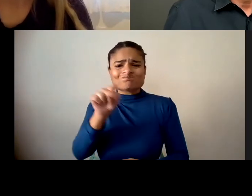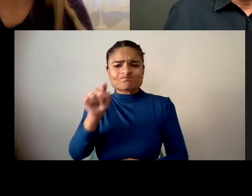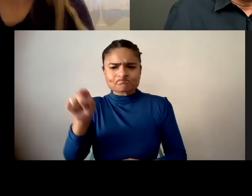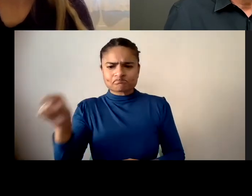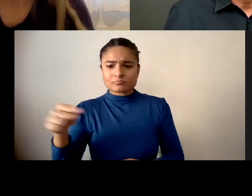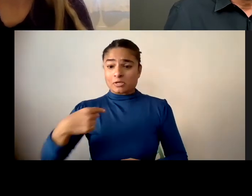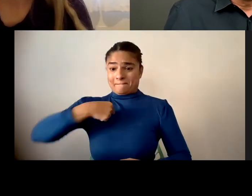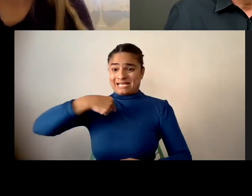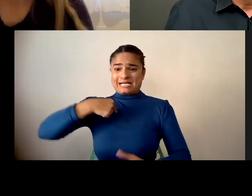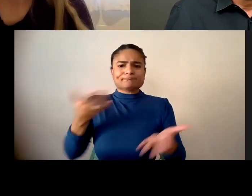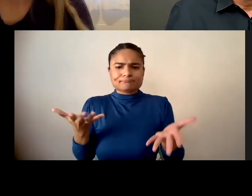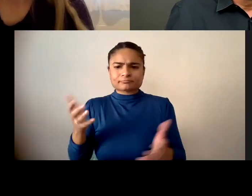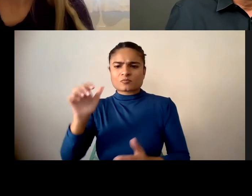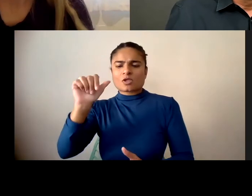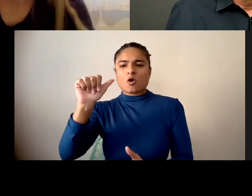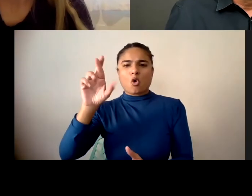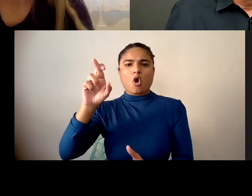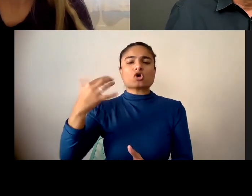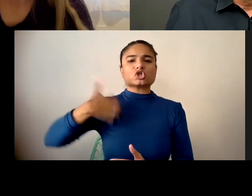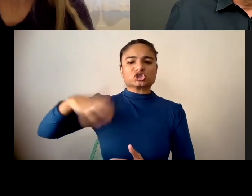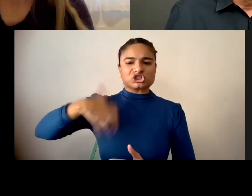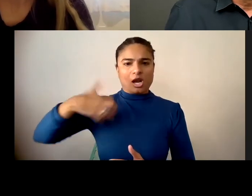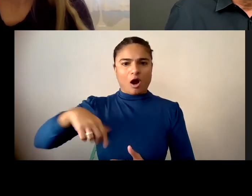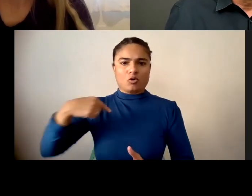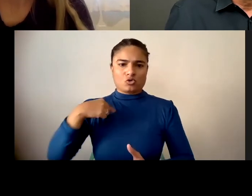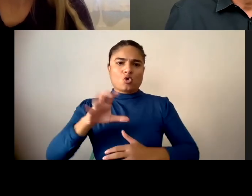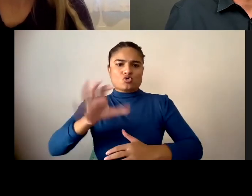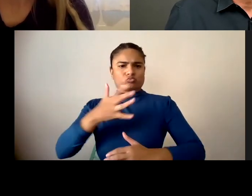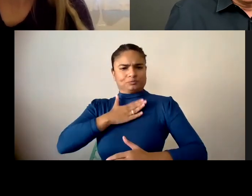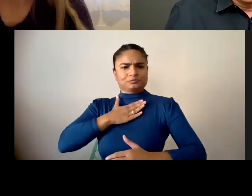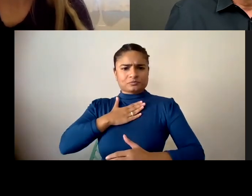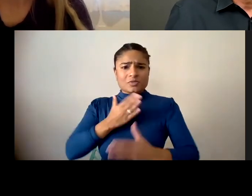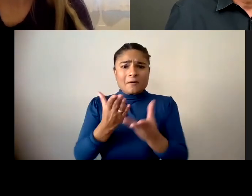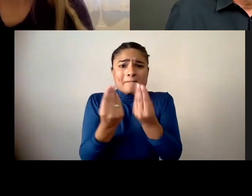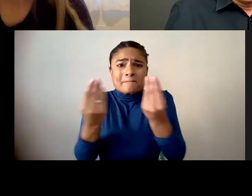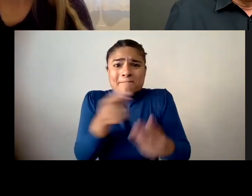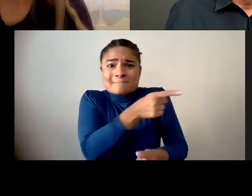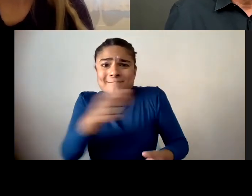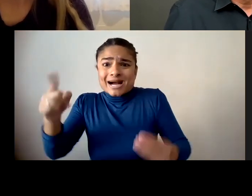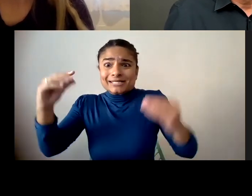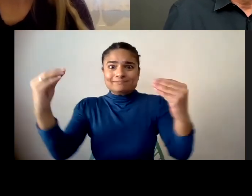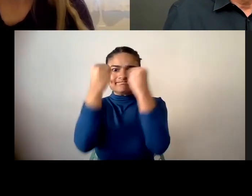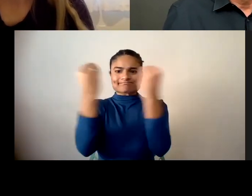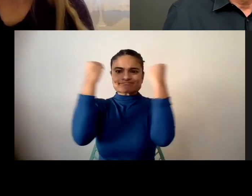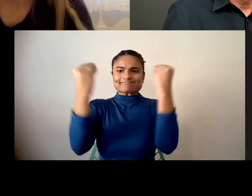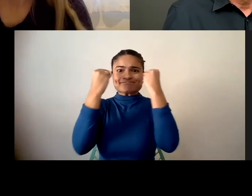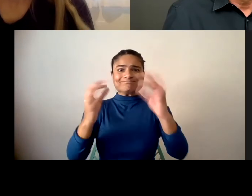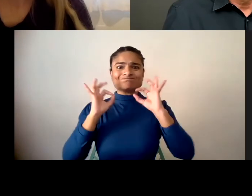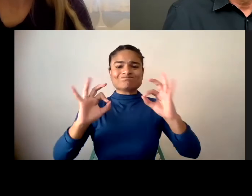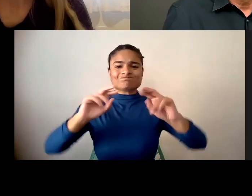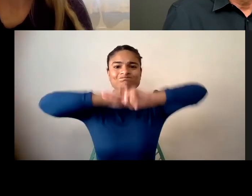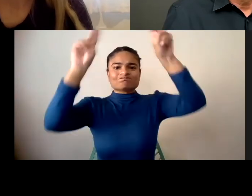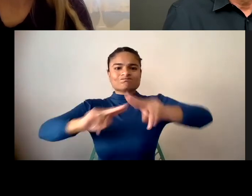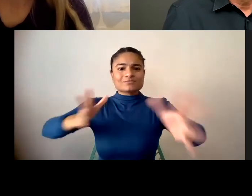not so many training in IS, in international sign. So if